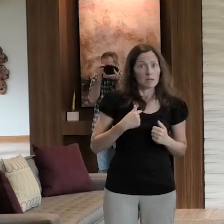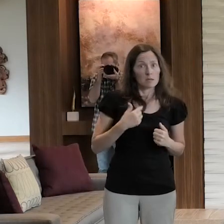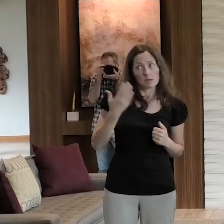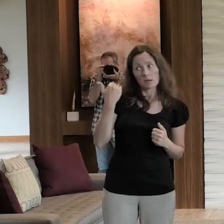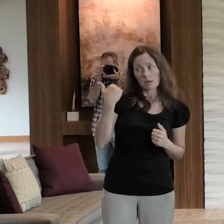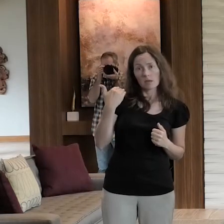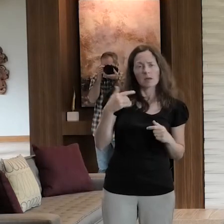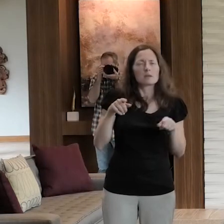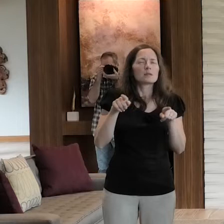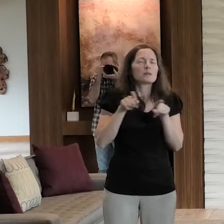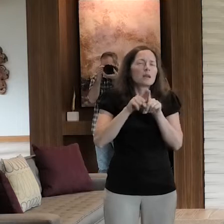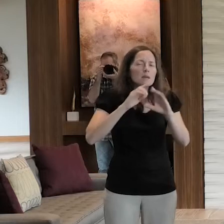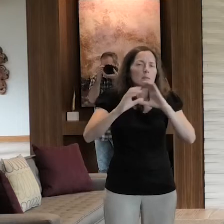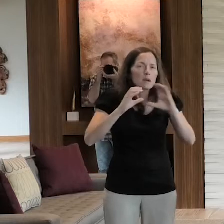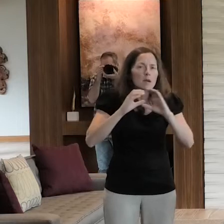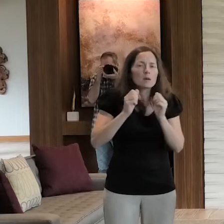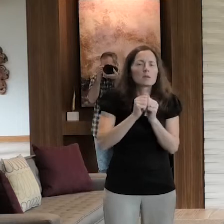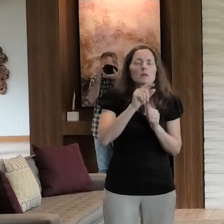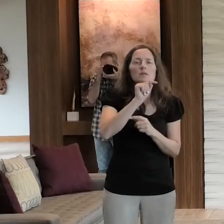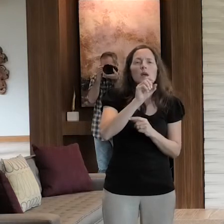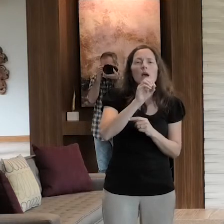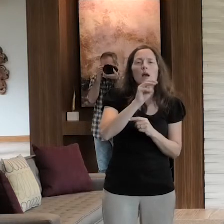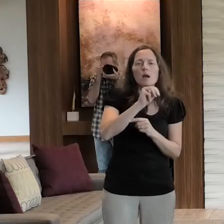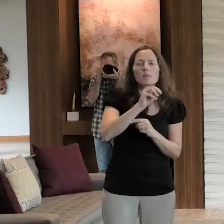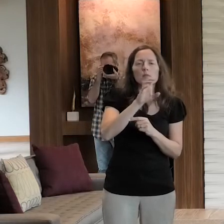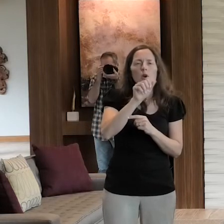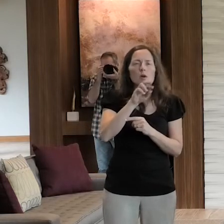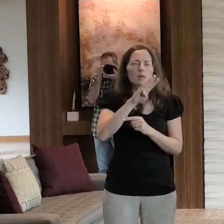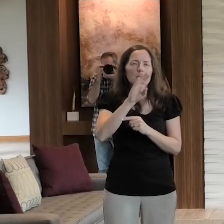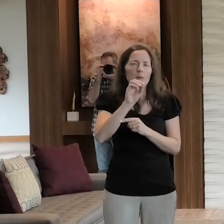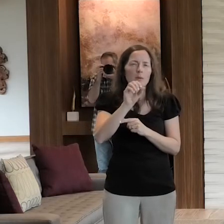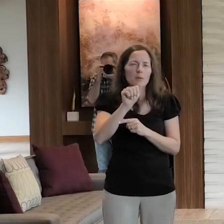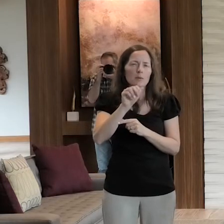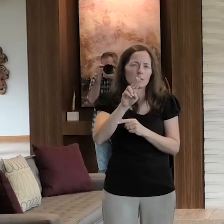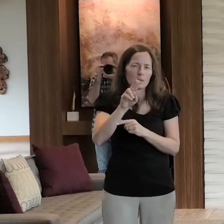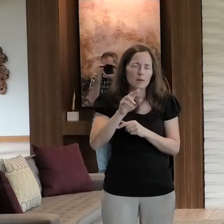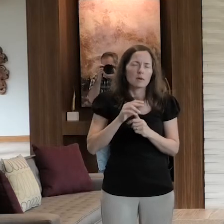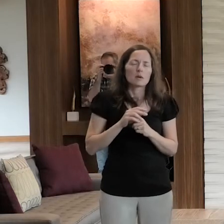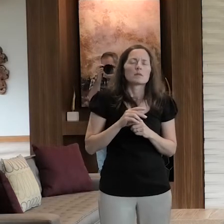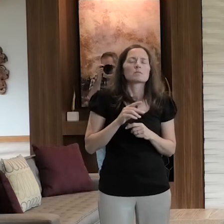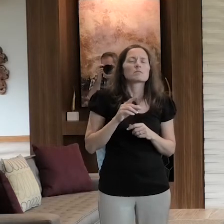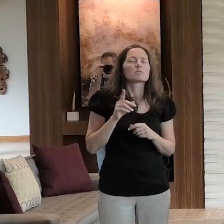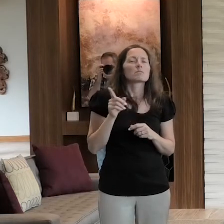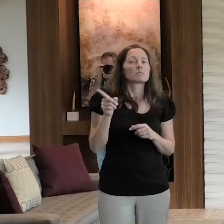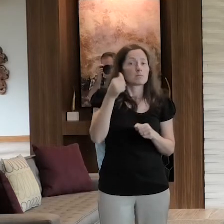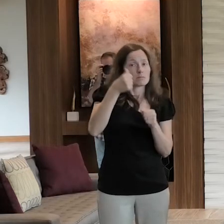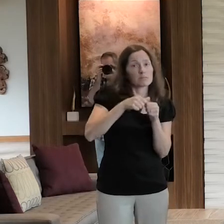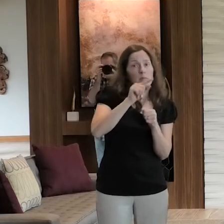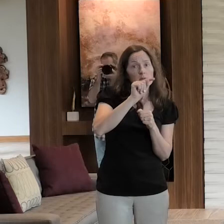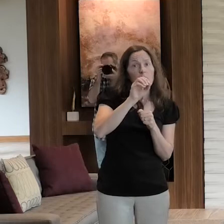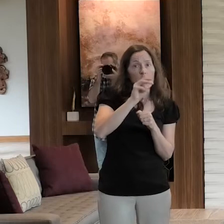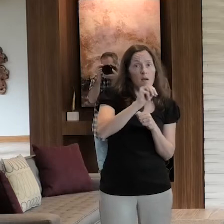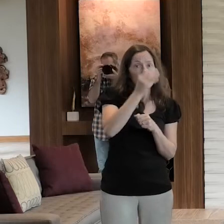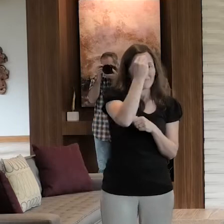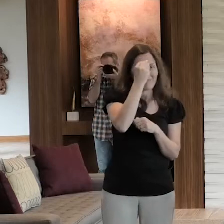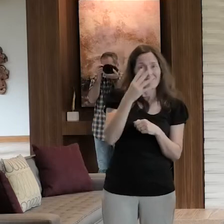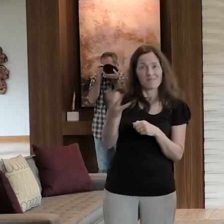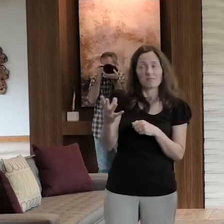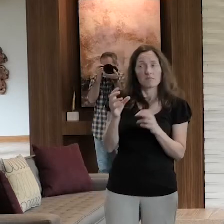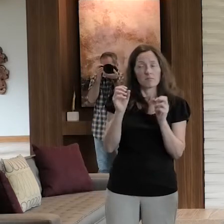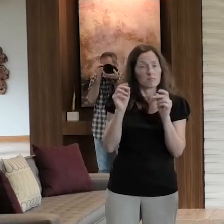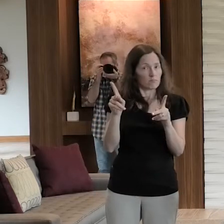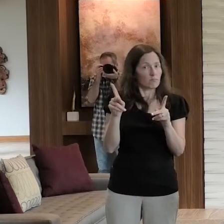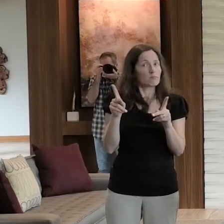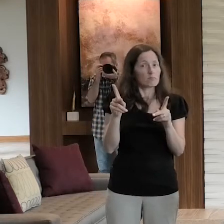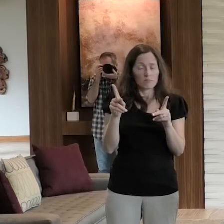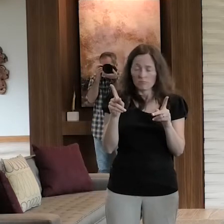with Tom Carbo over the years. And the last thing he remembers Tom saying to him was, okay, we got it done, it's a